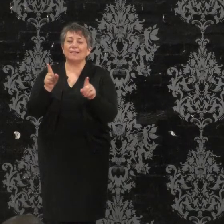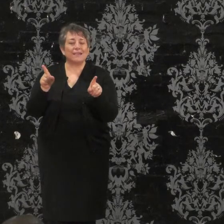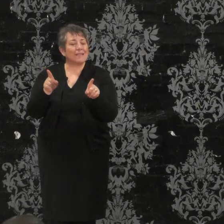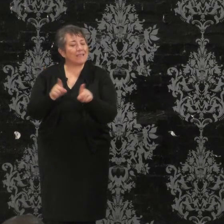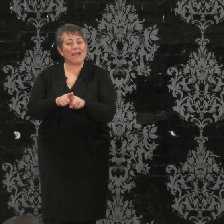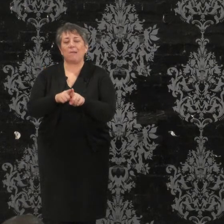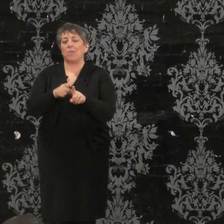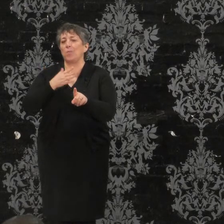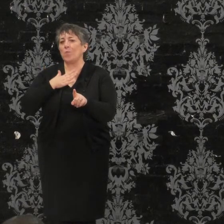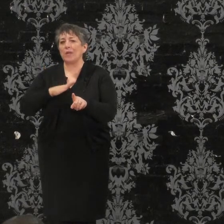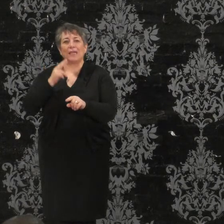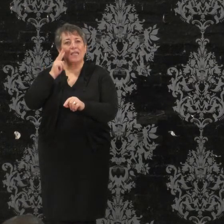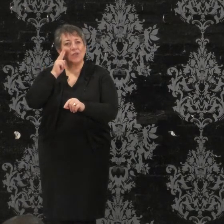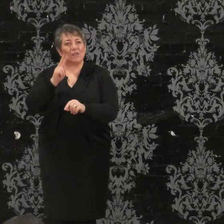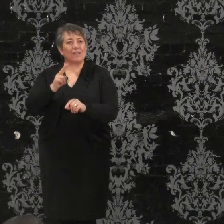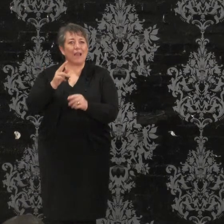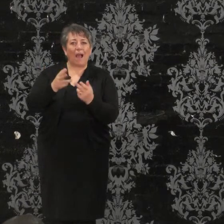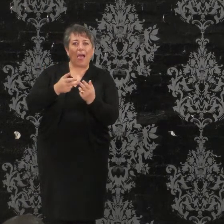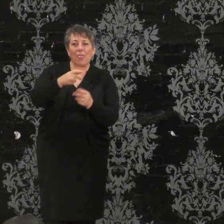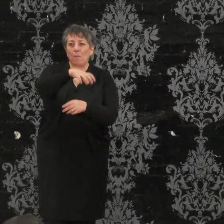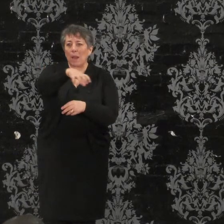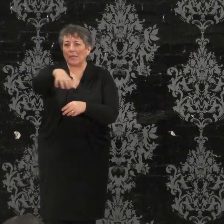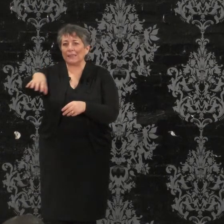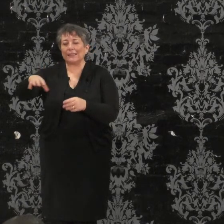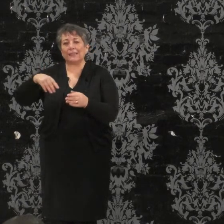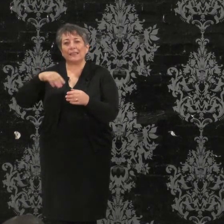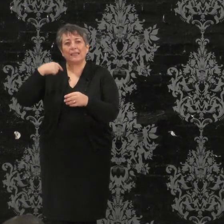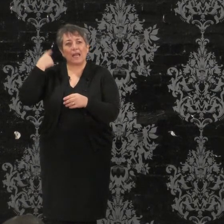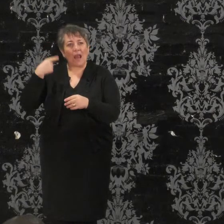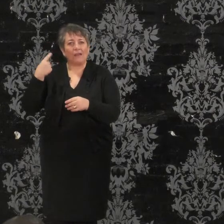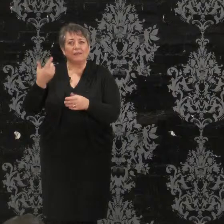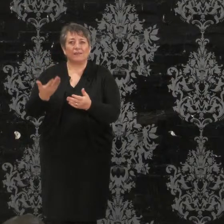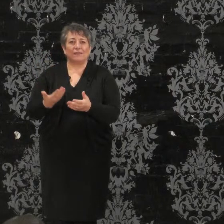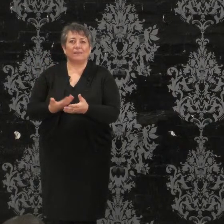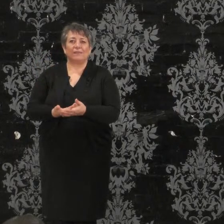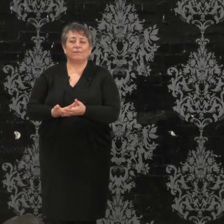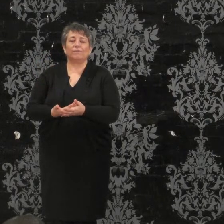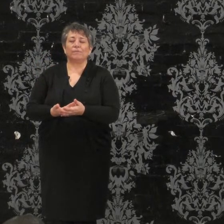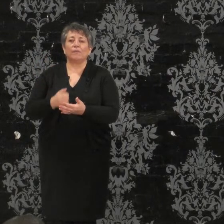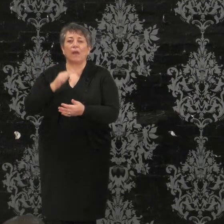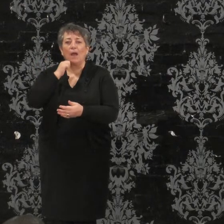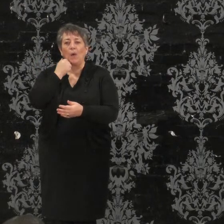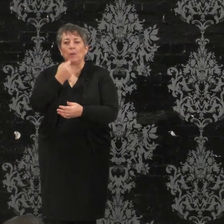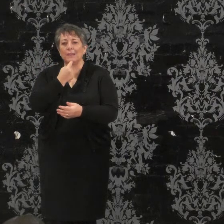London, something I'm going to talk about much more during my speech.